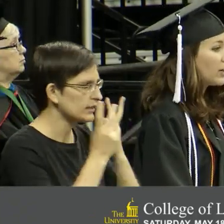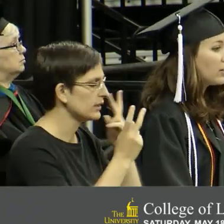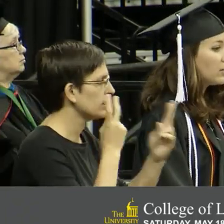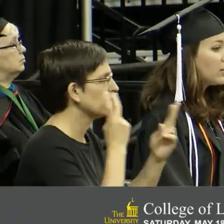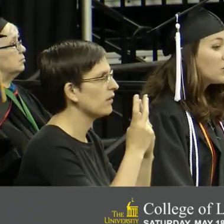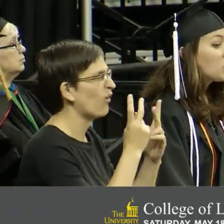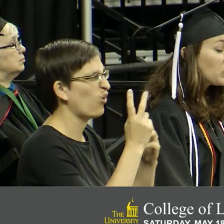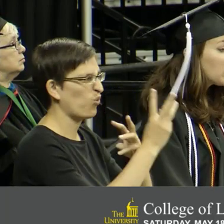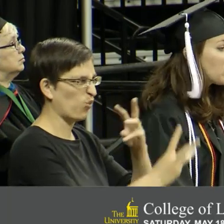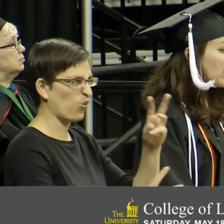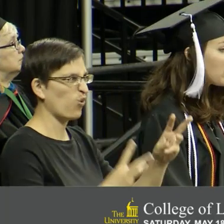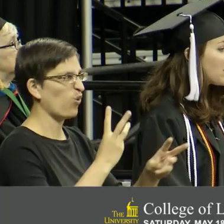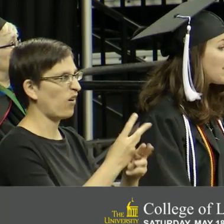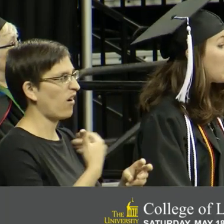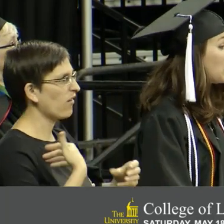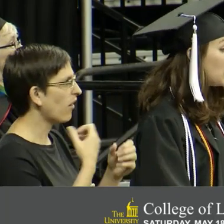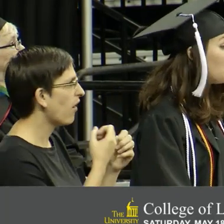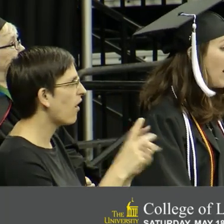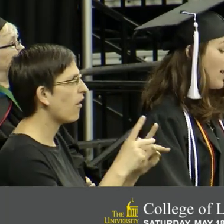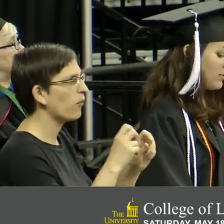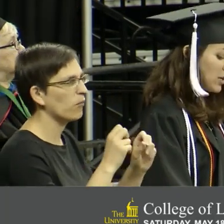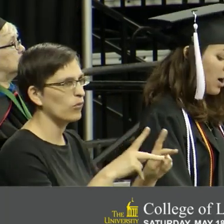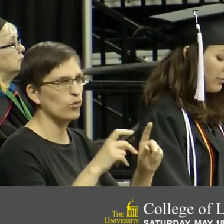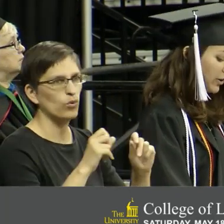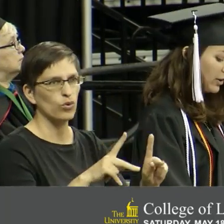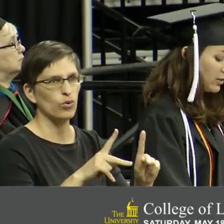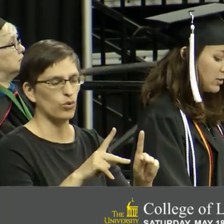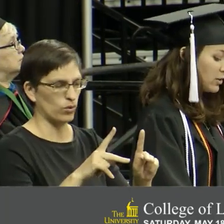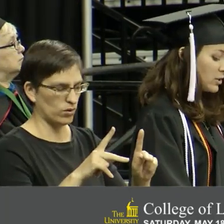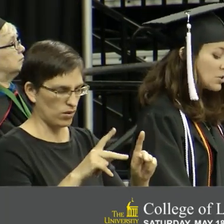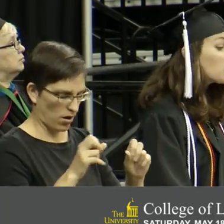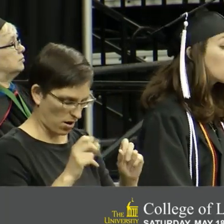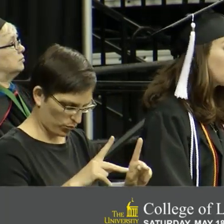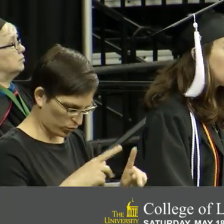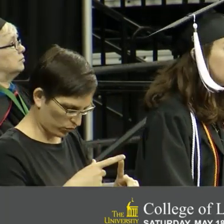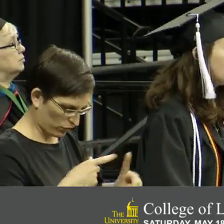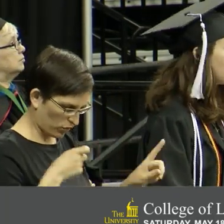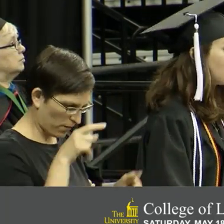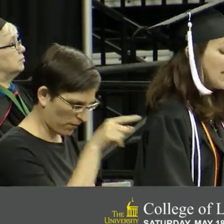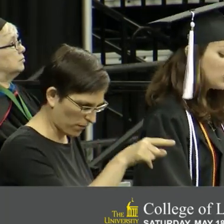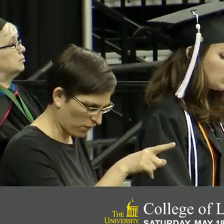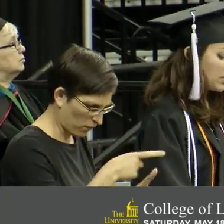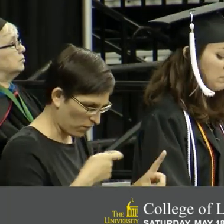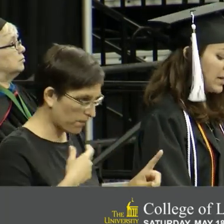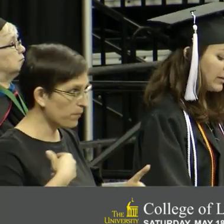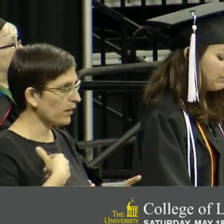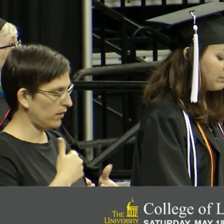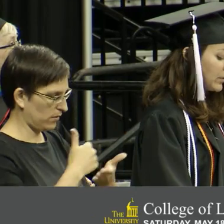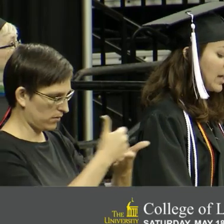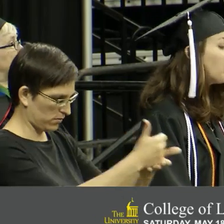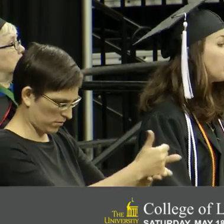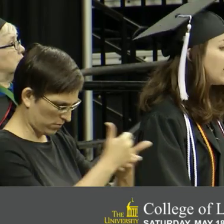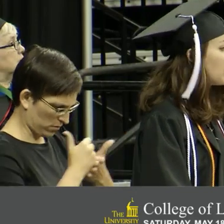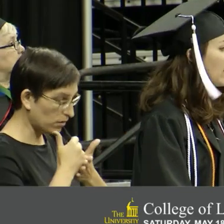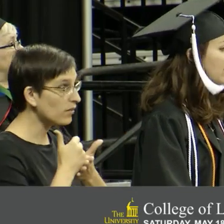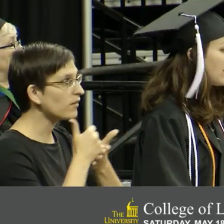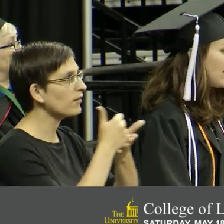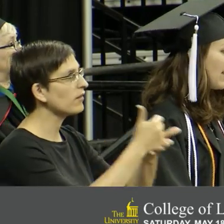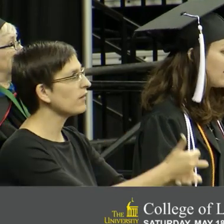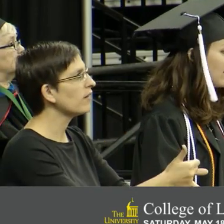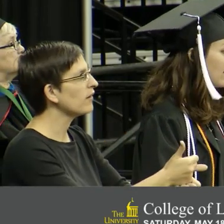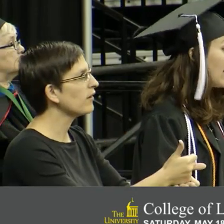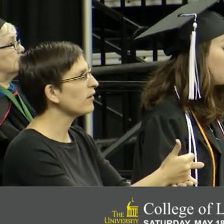to offer, the rich treasures that you have to offer. So dream and dream big and forget